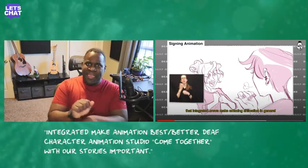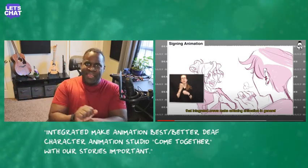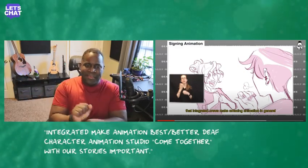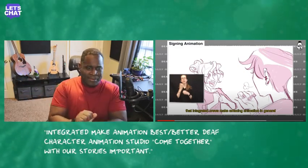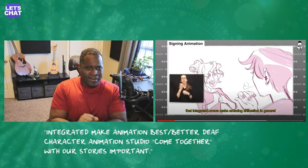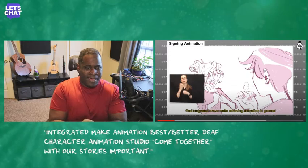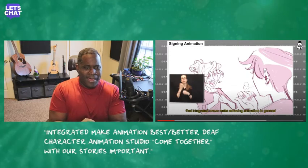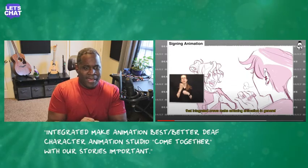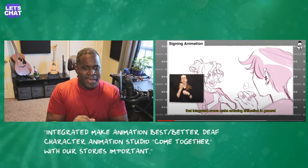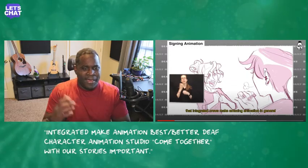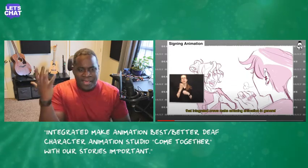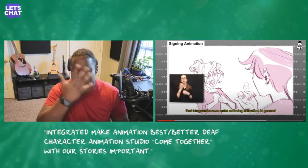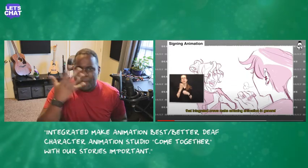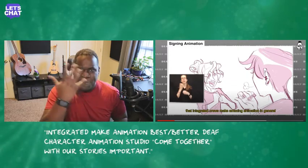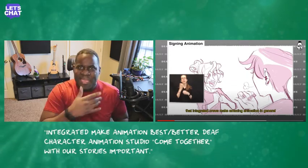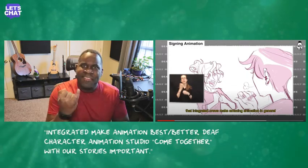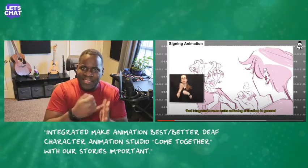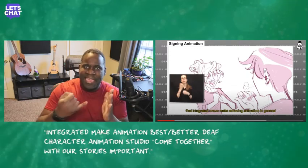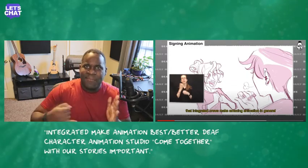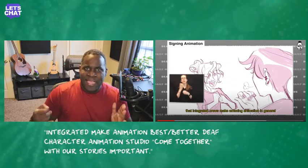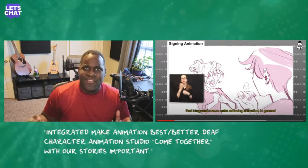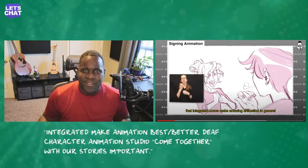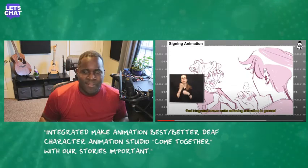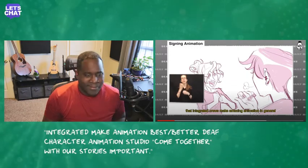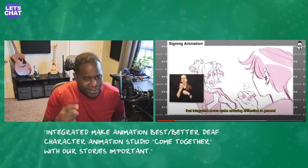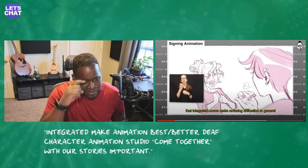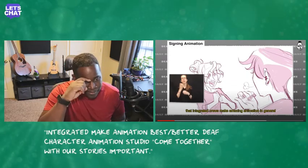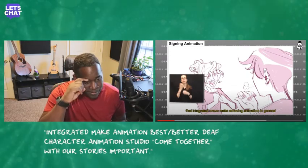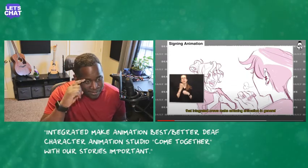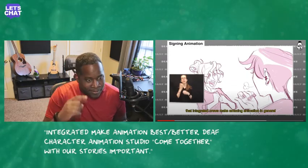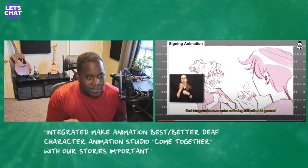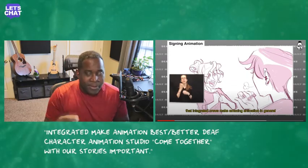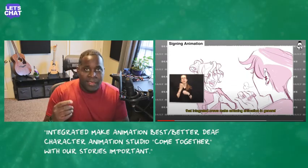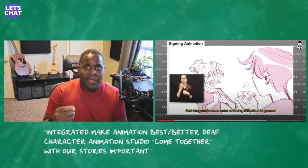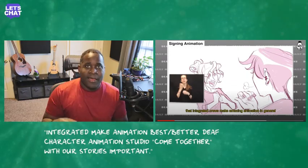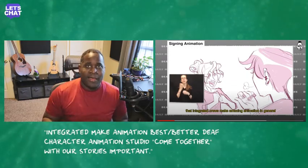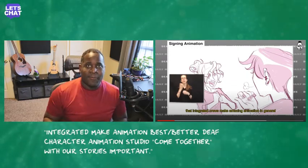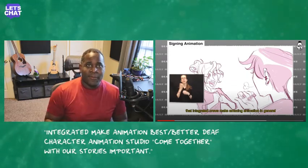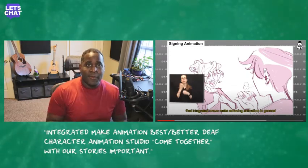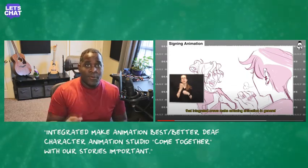they make amazing animations.